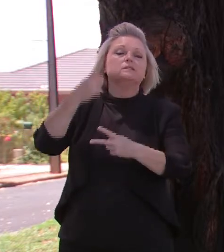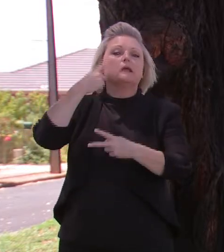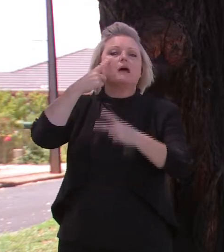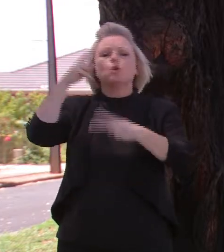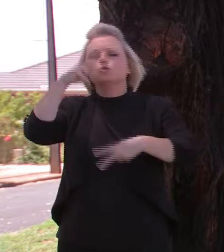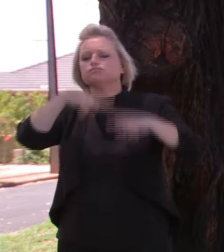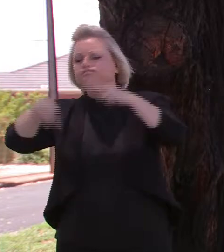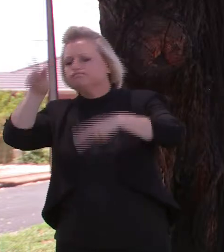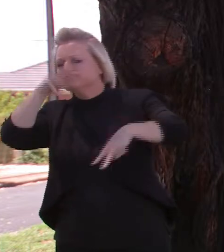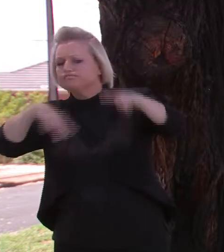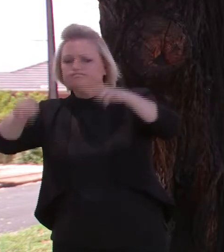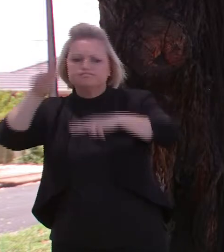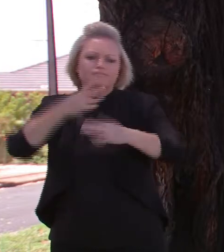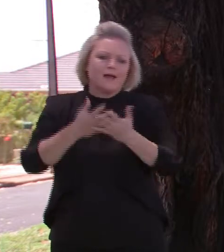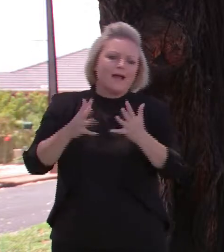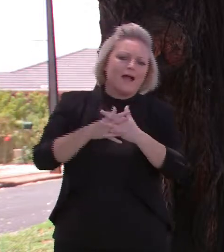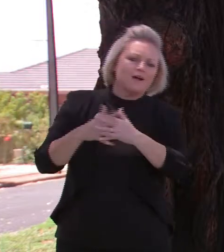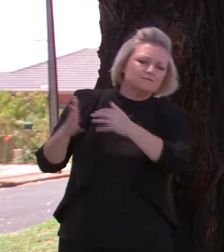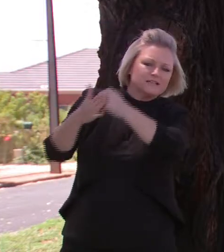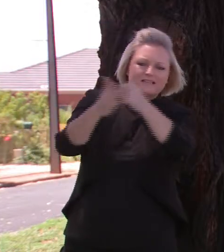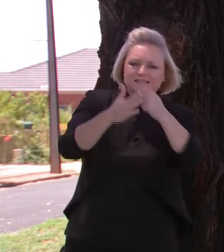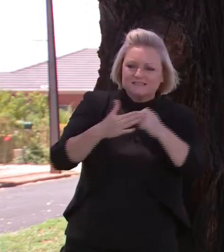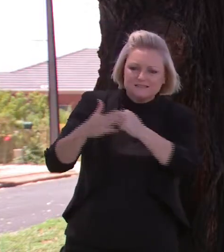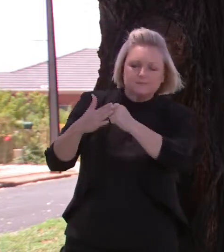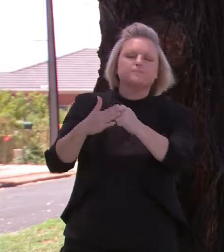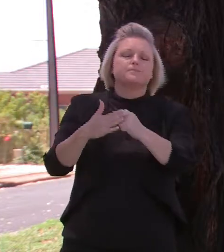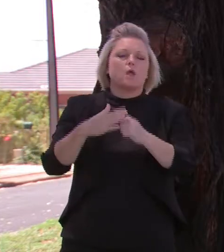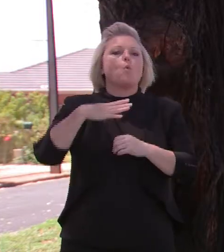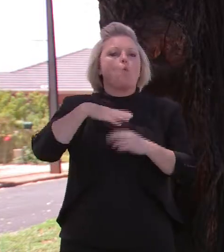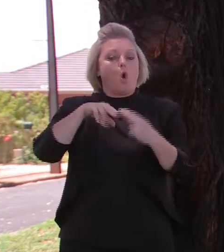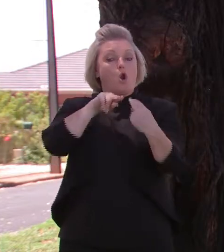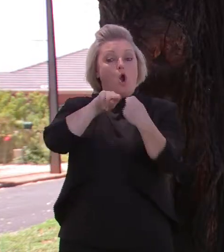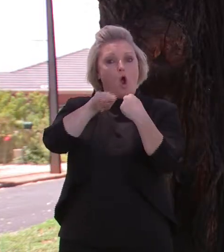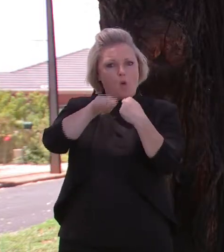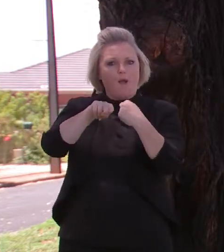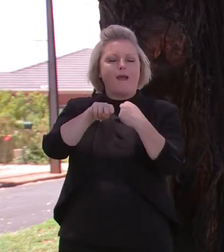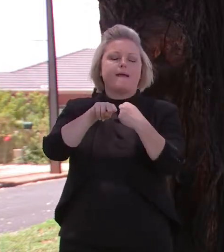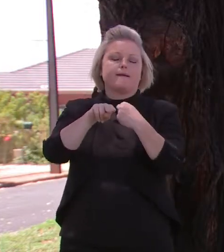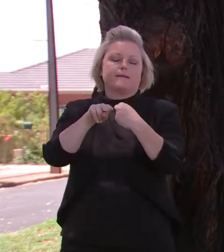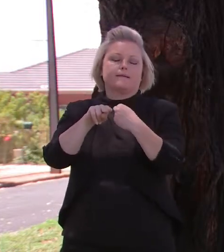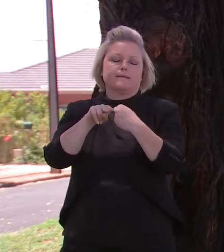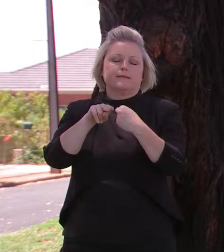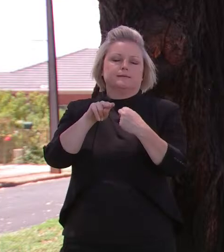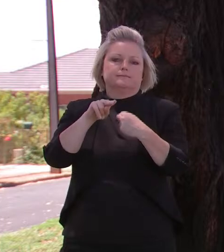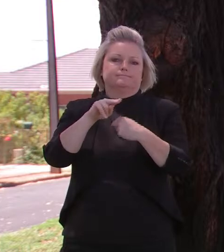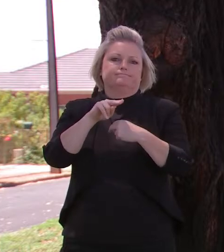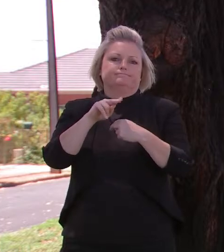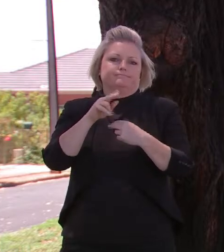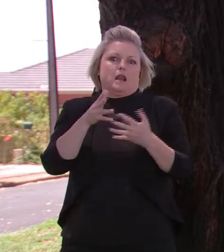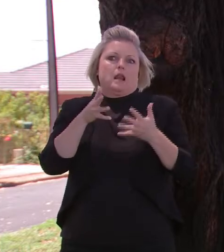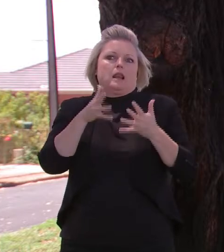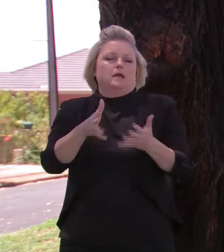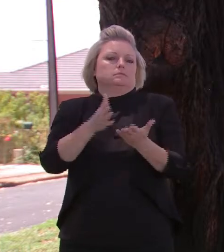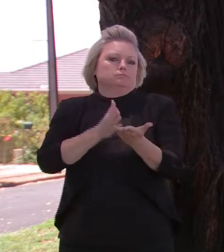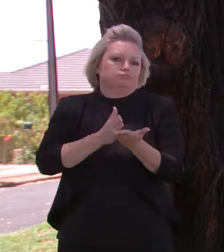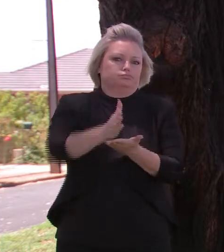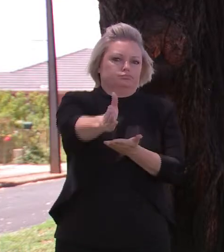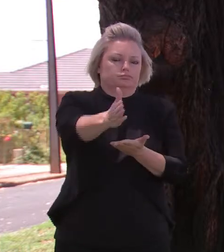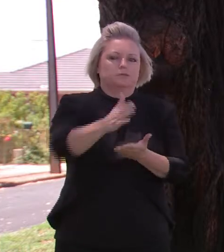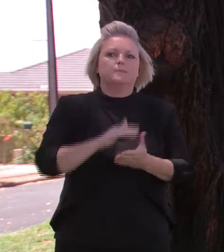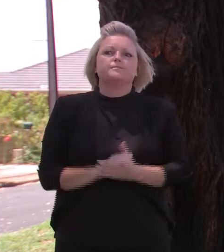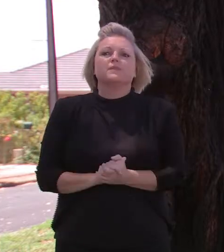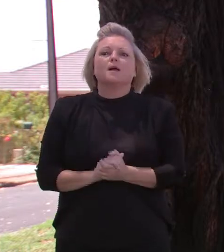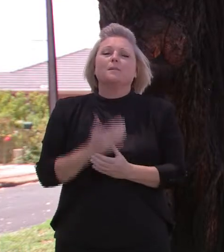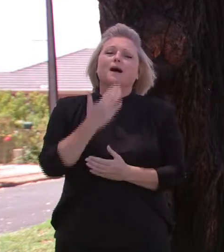get the Stewart Highway up and operational again. Again, please, to anybody who thinks they know better, you are